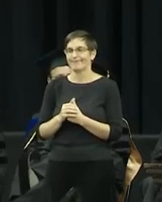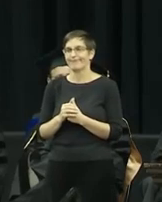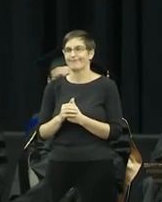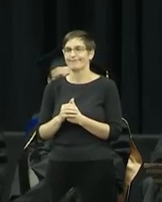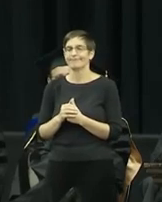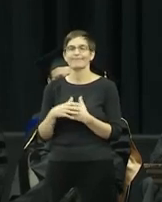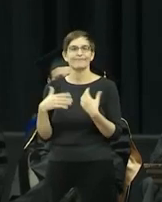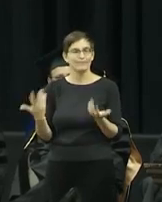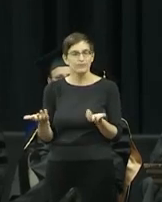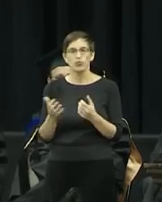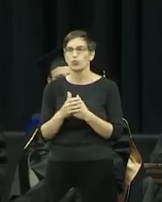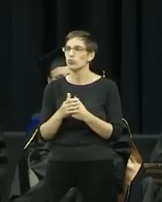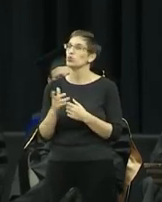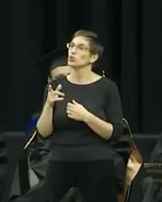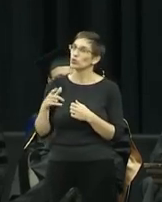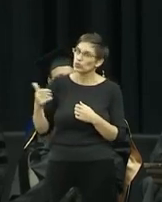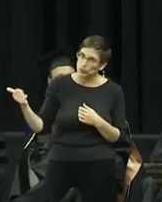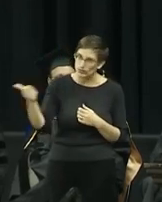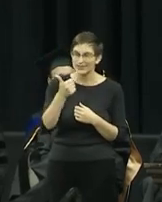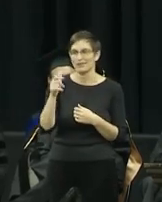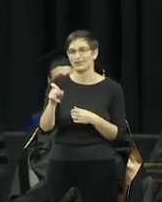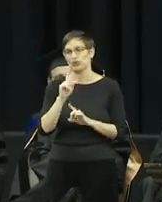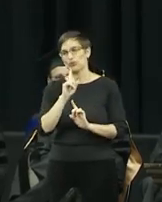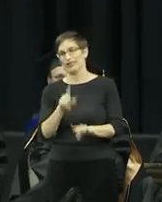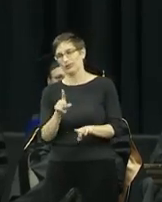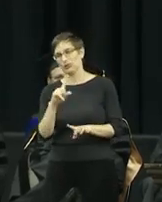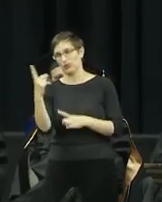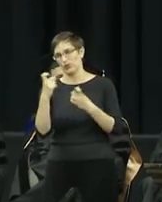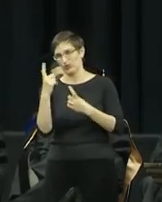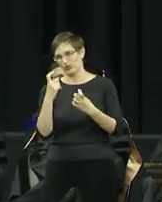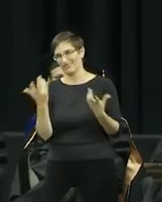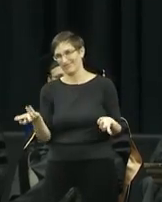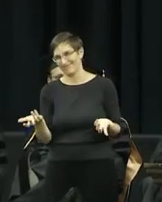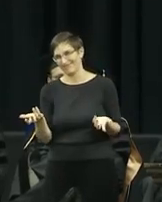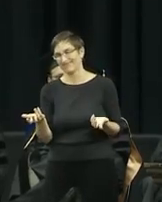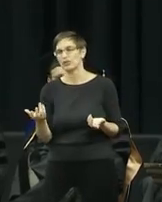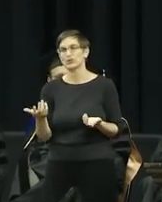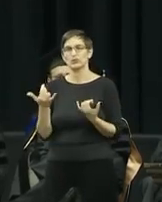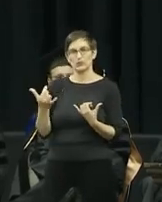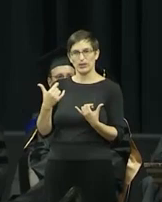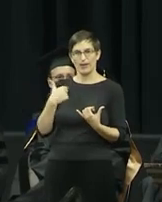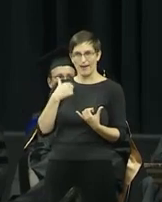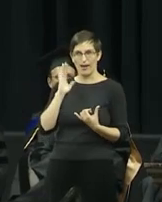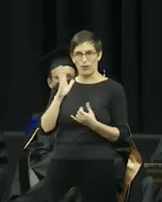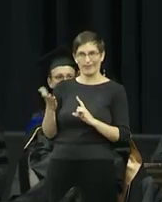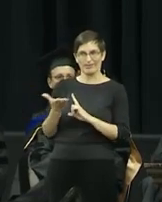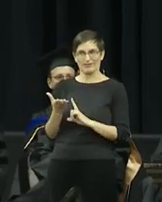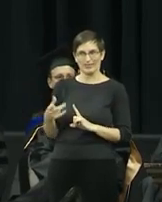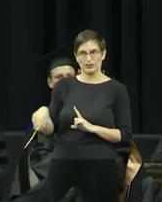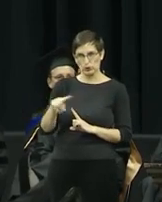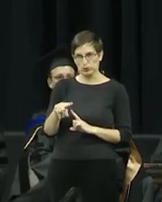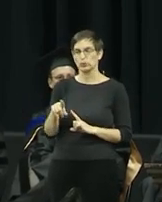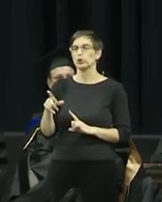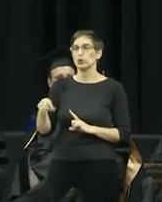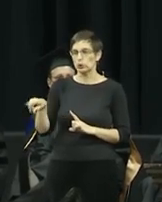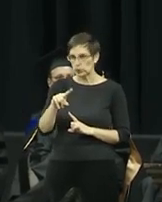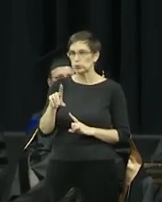So only you can answer these questions, and today I will try to convince you that you have much more control over